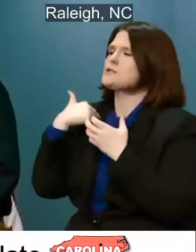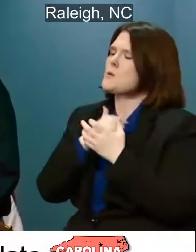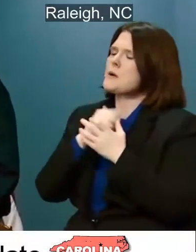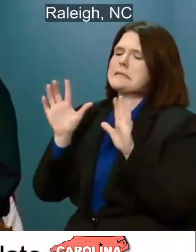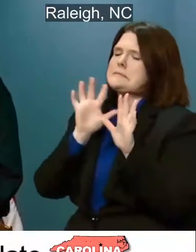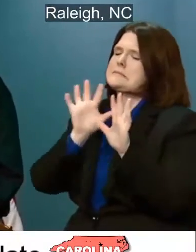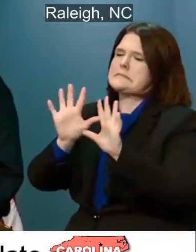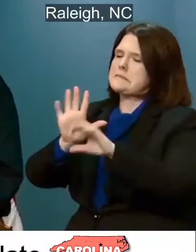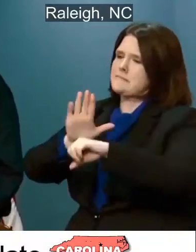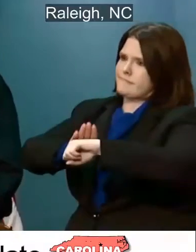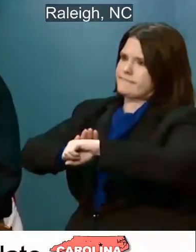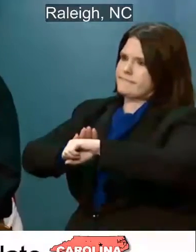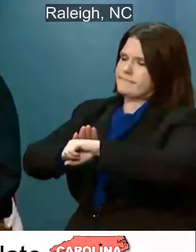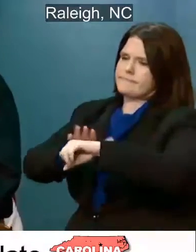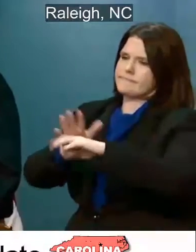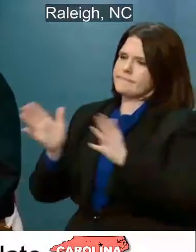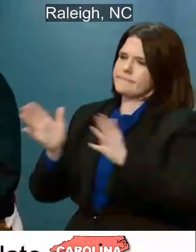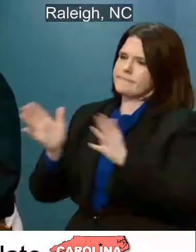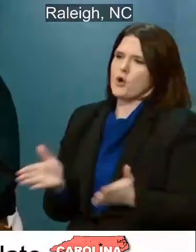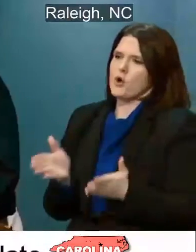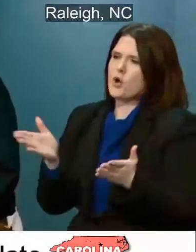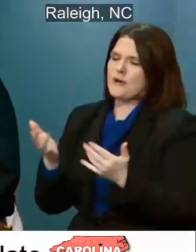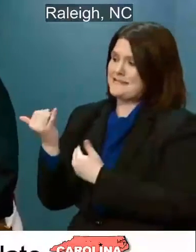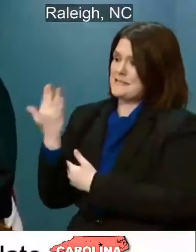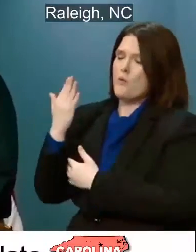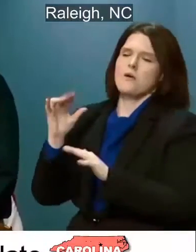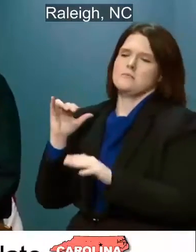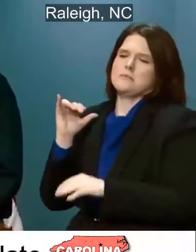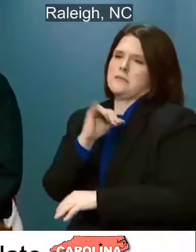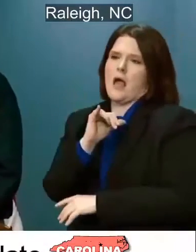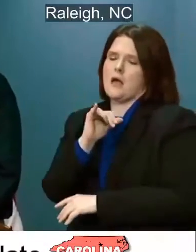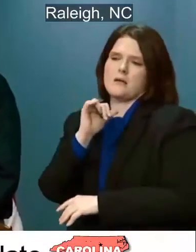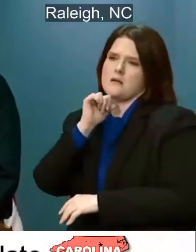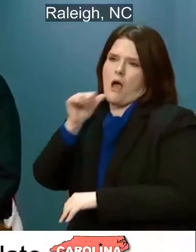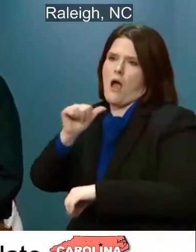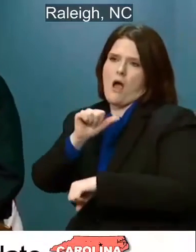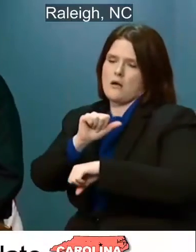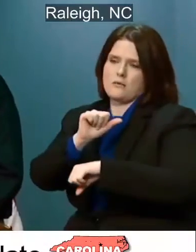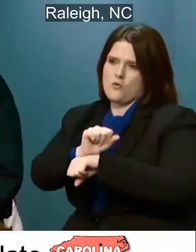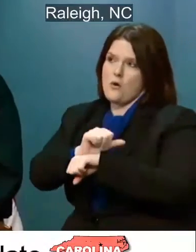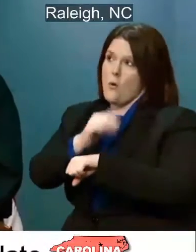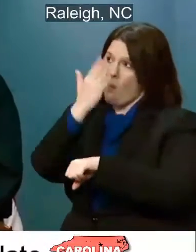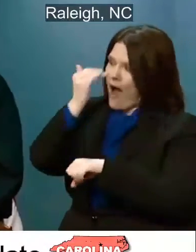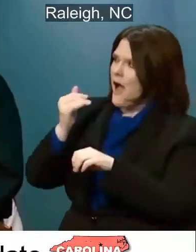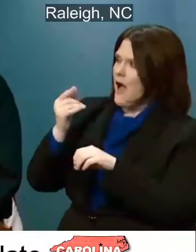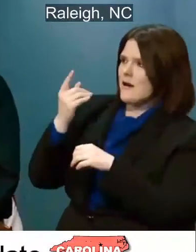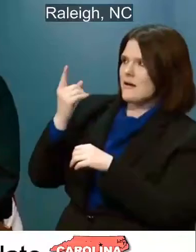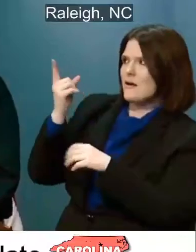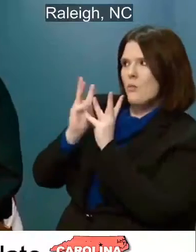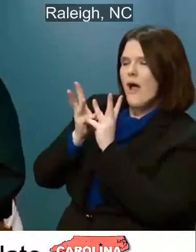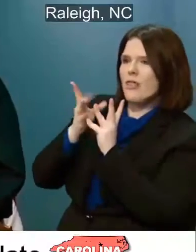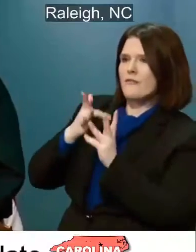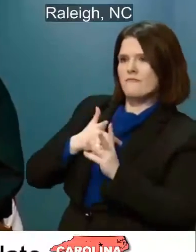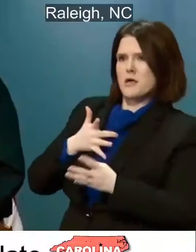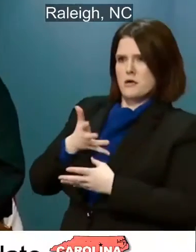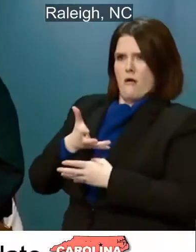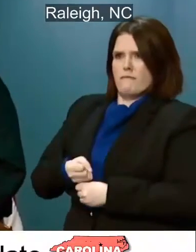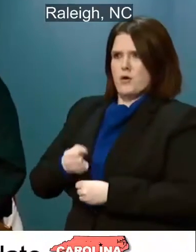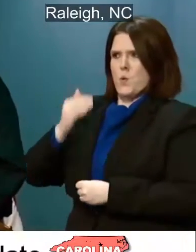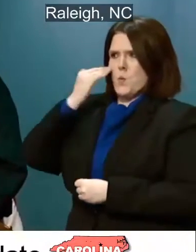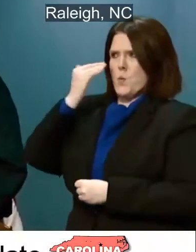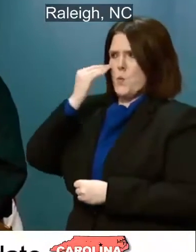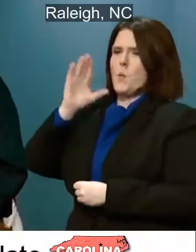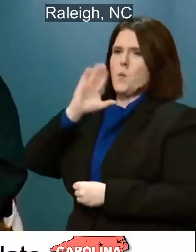encourage people to stay off the roads this morning, even though it was clear, because the meteorologists were pretty confident that this snow